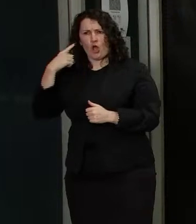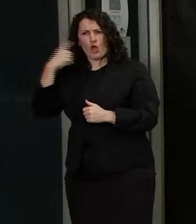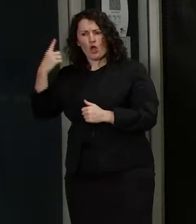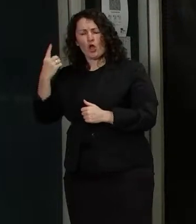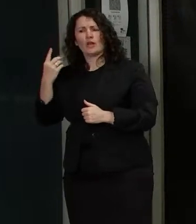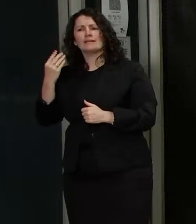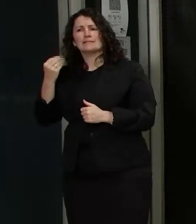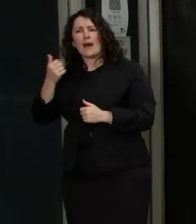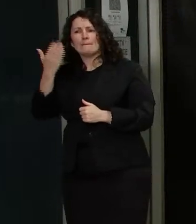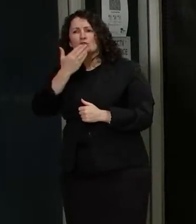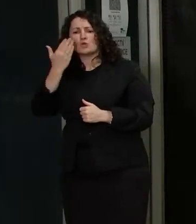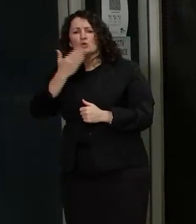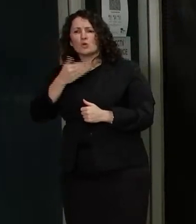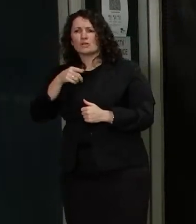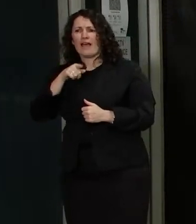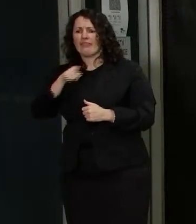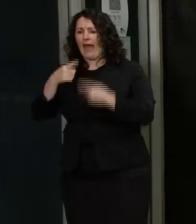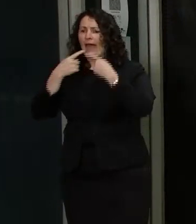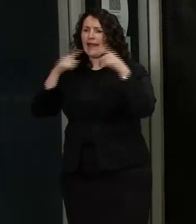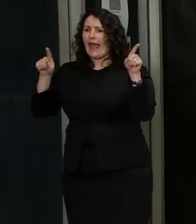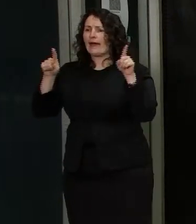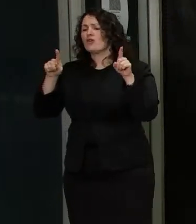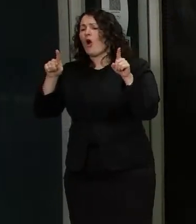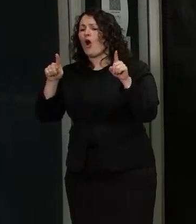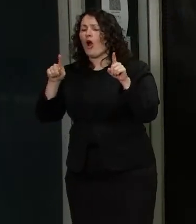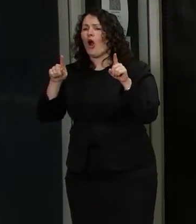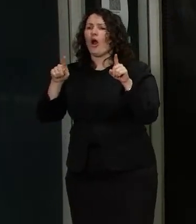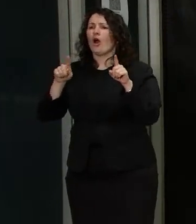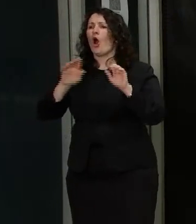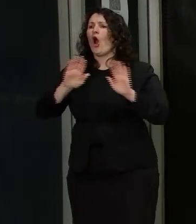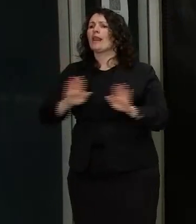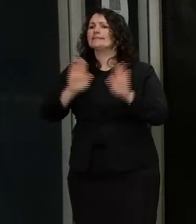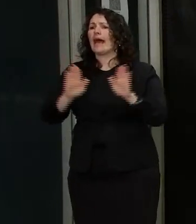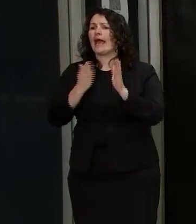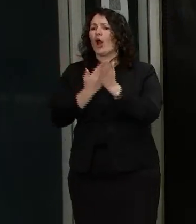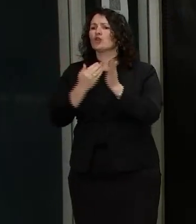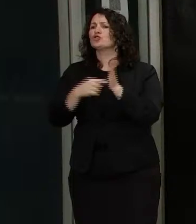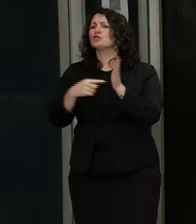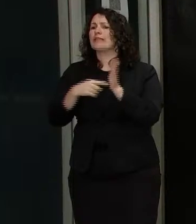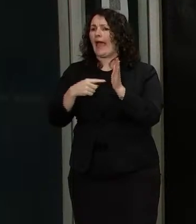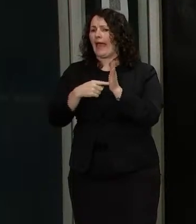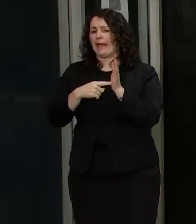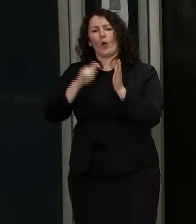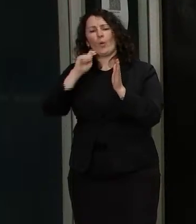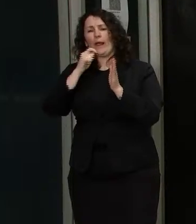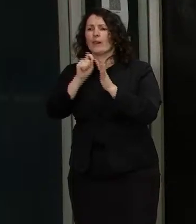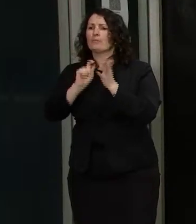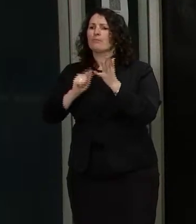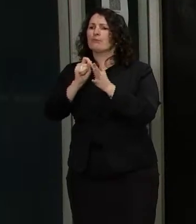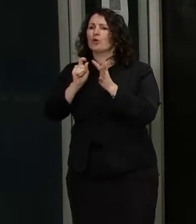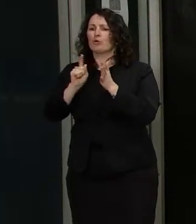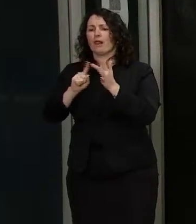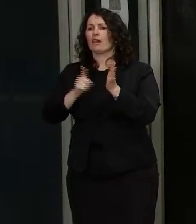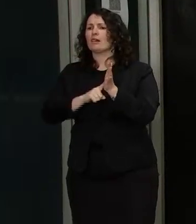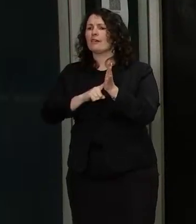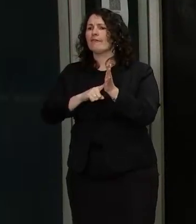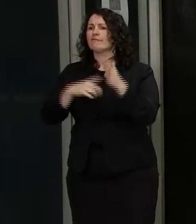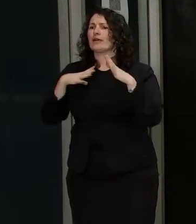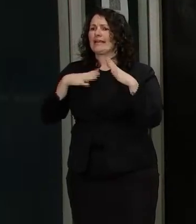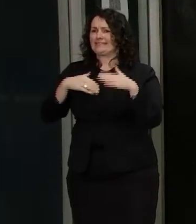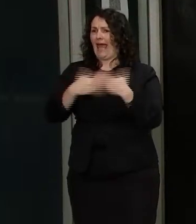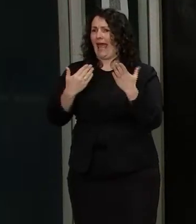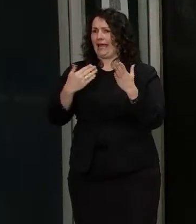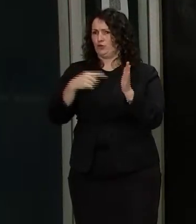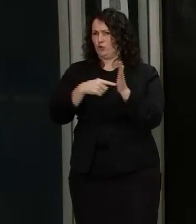That seems a bit strange. Yeah, Dennis, we've been really clear with schools. We had a pupil-free day in the lead up